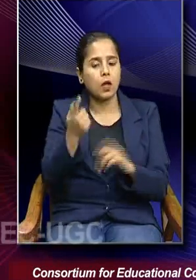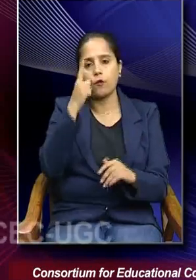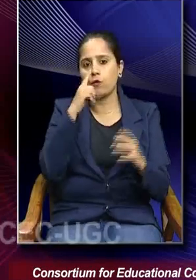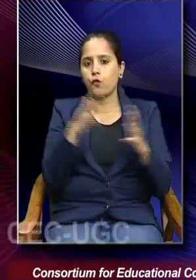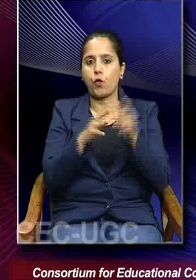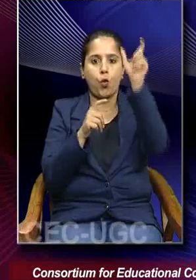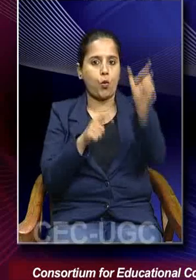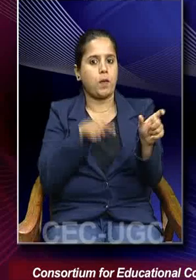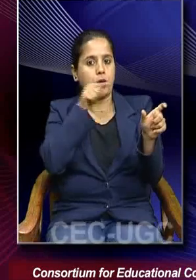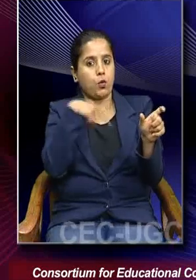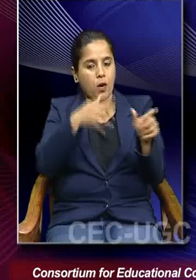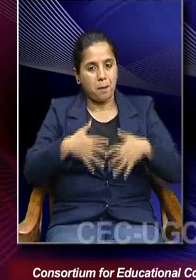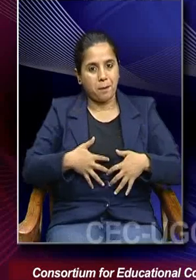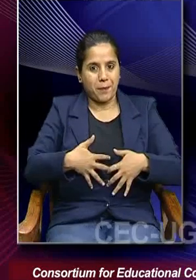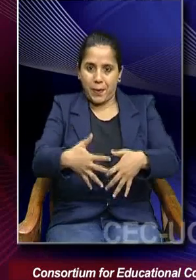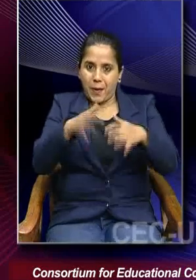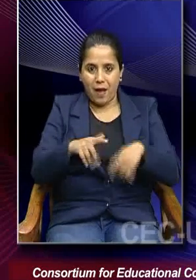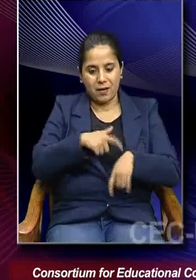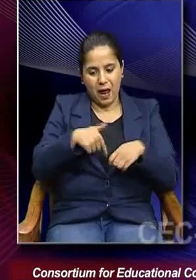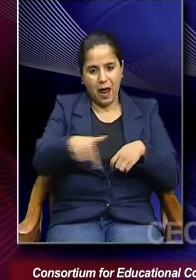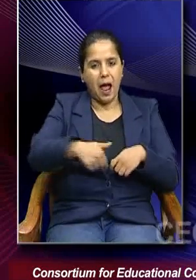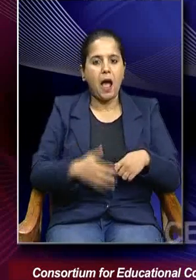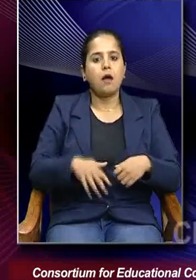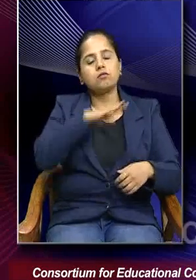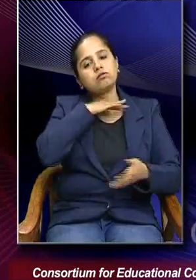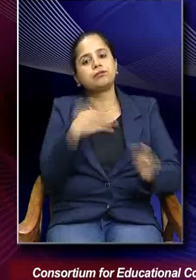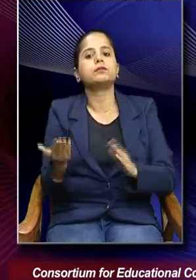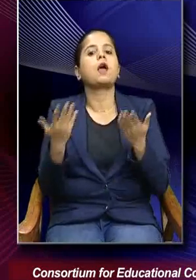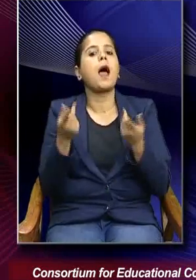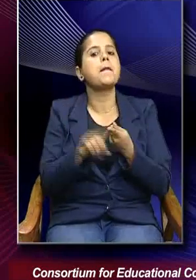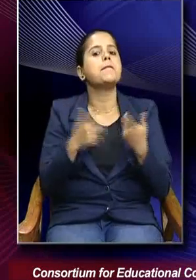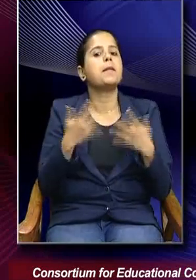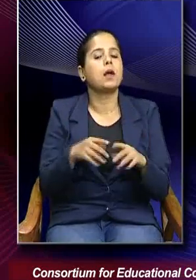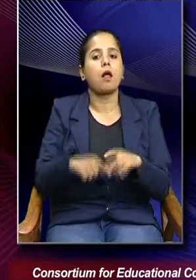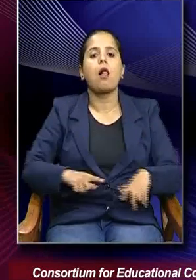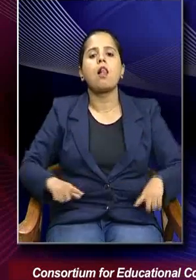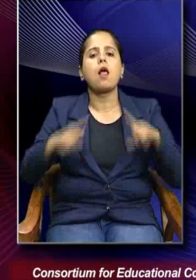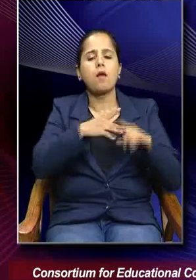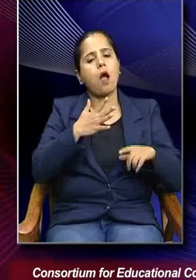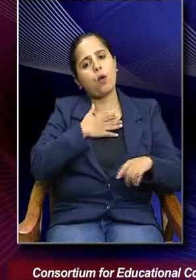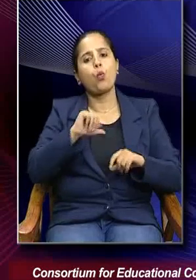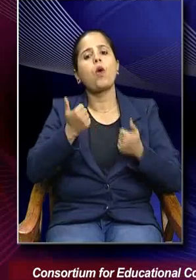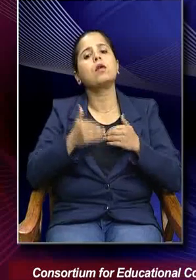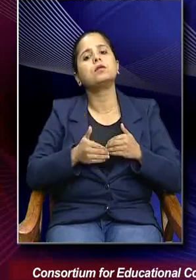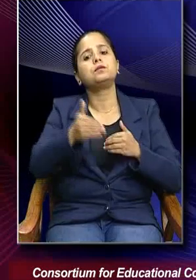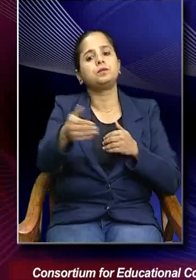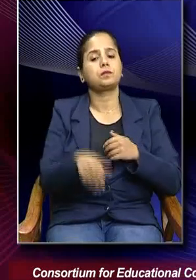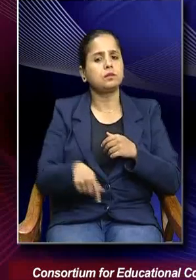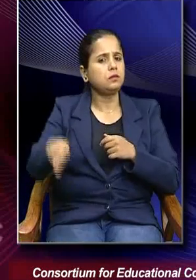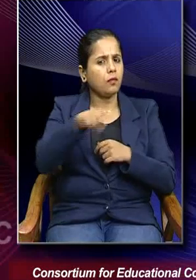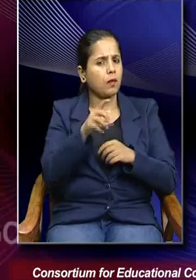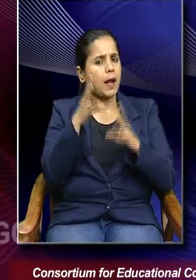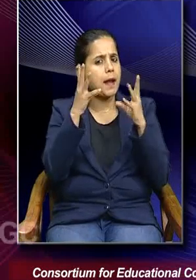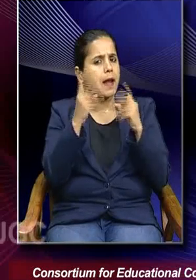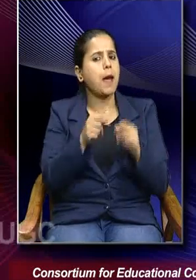female during pregnancy or during the birth of a child. Life expectancy. Life expectancy is the